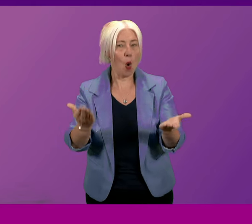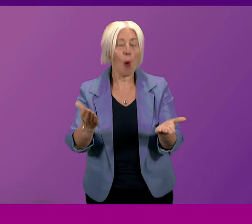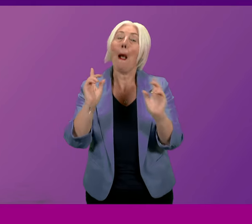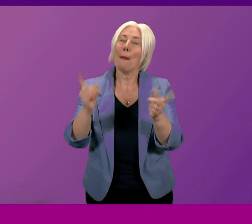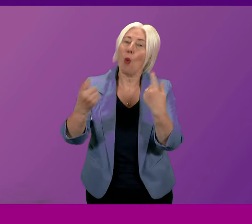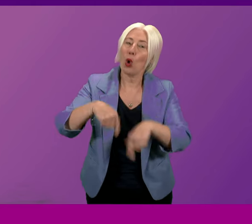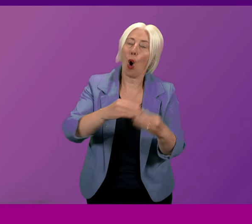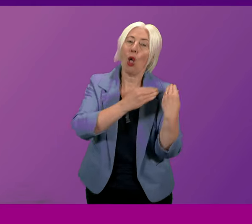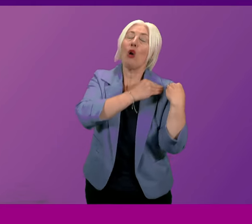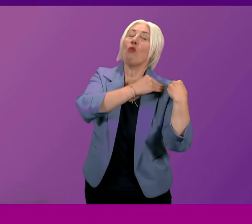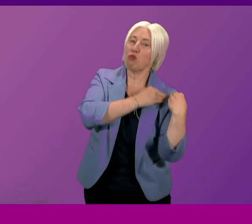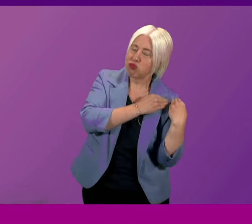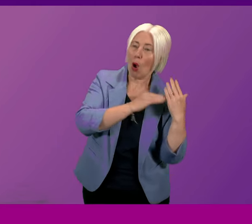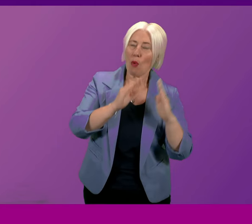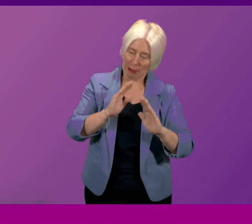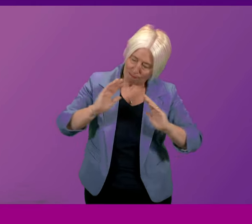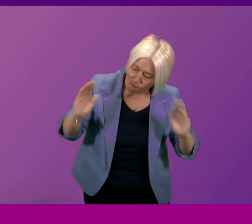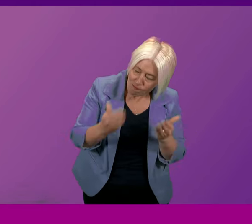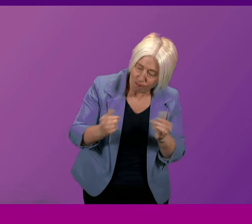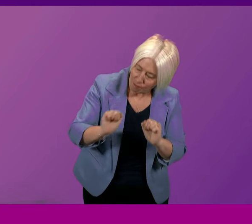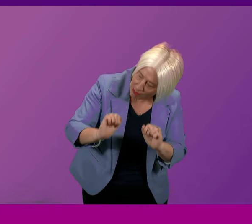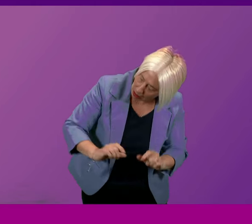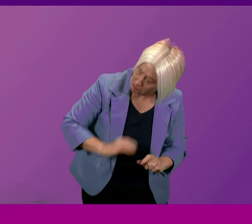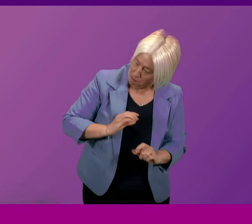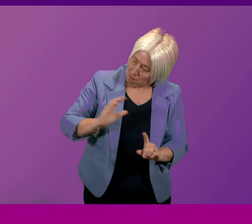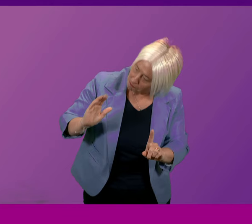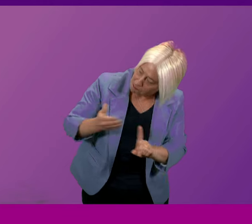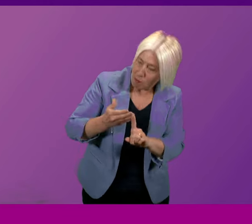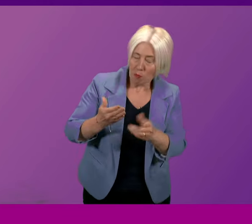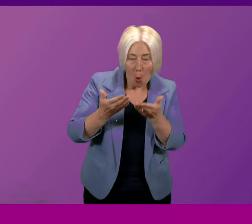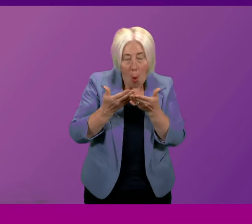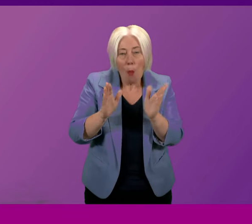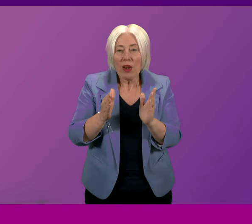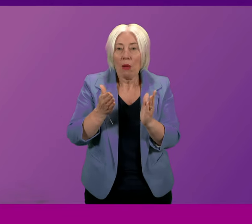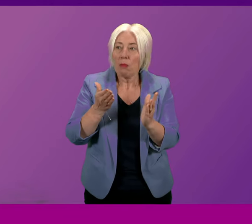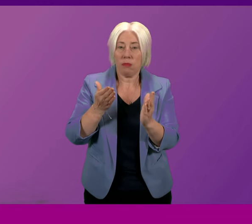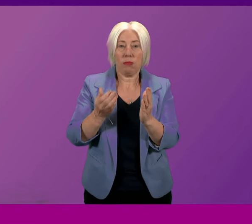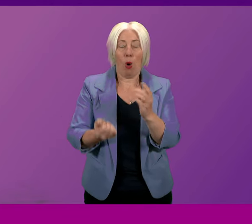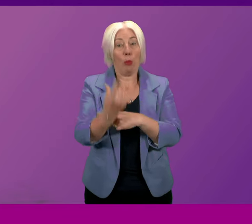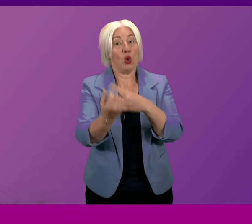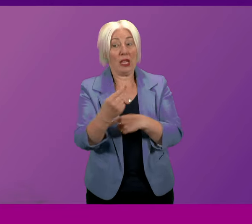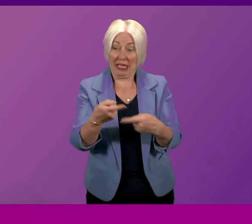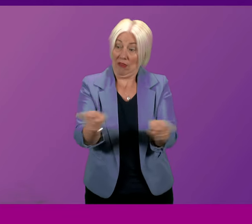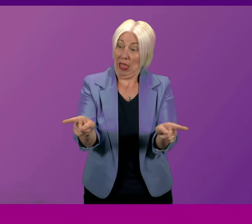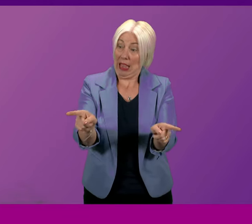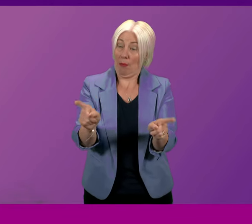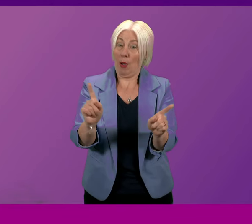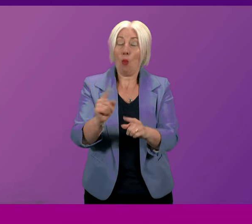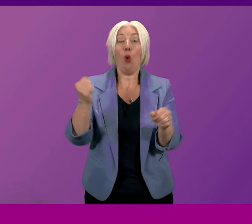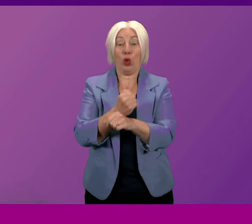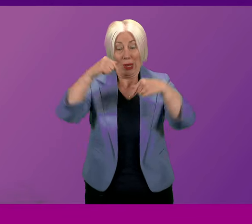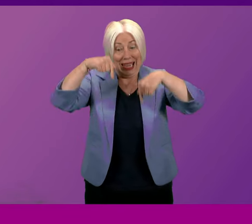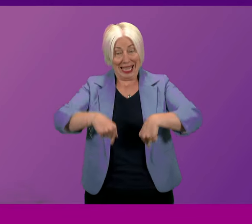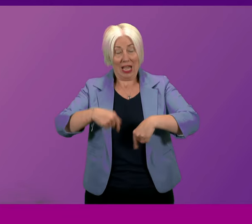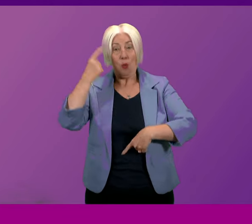us to nurture their ambition, to open doors to them. And in everything we do here, we must think of them